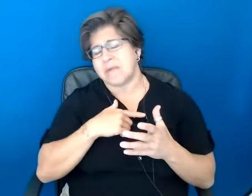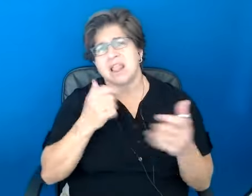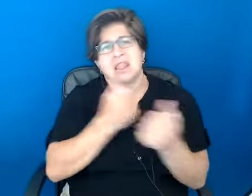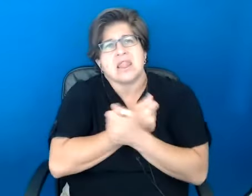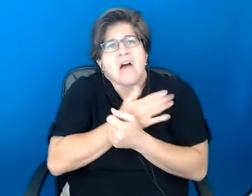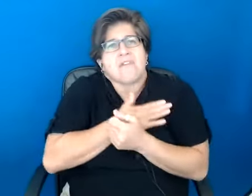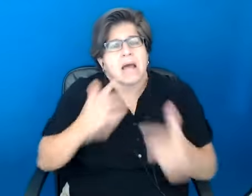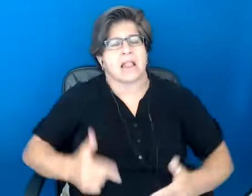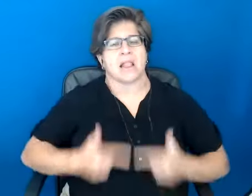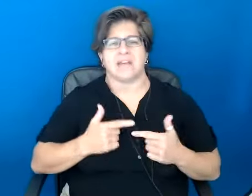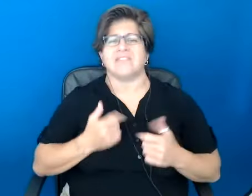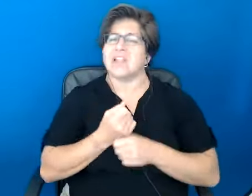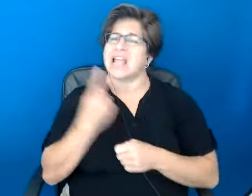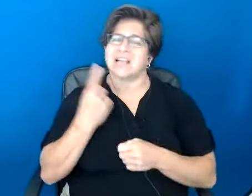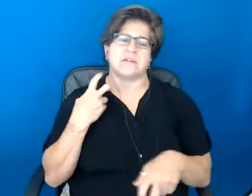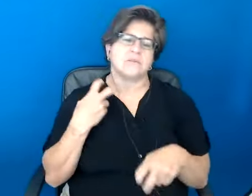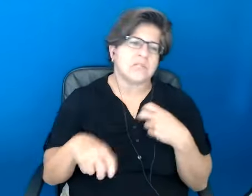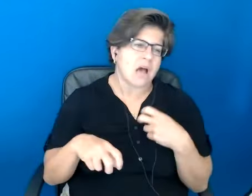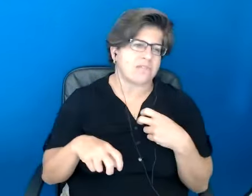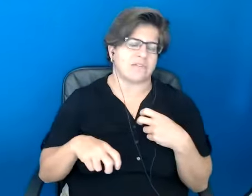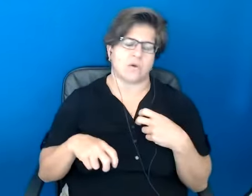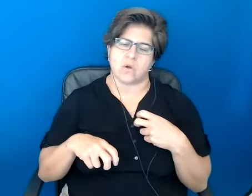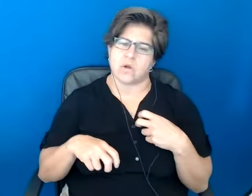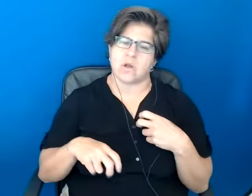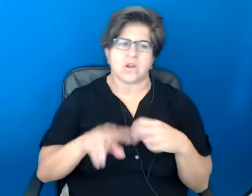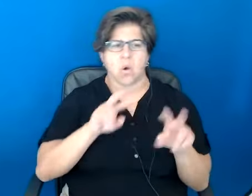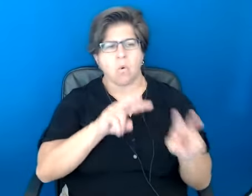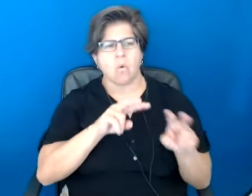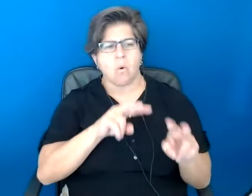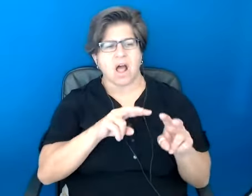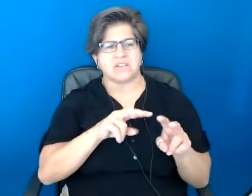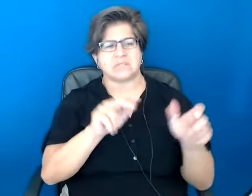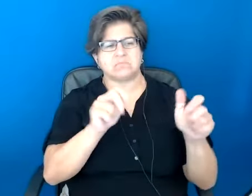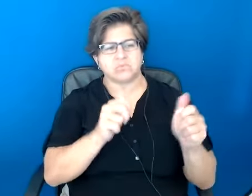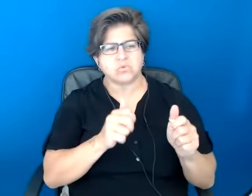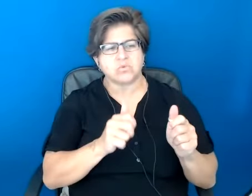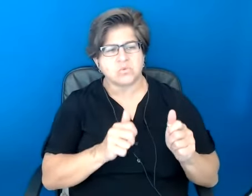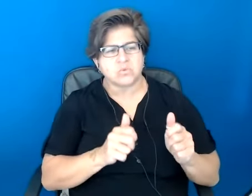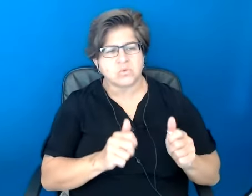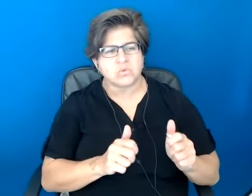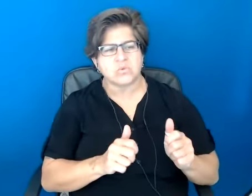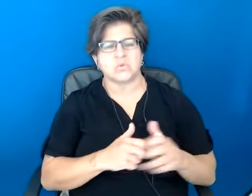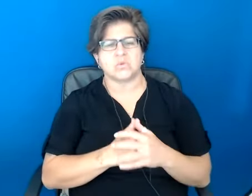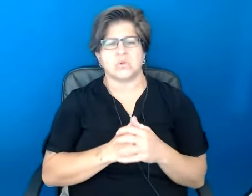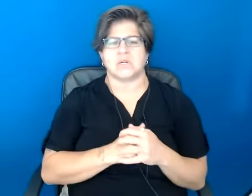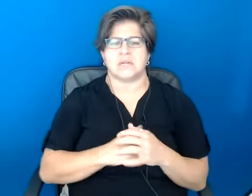pancreatic cancer. And I know my husband's been the love of my life. And last year was the hardest year I've ever had in my